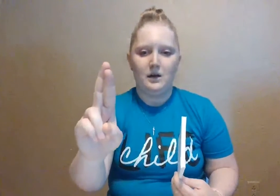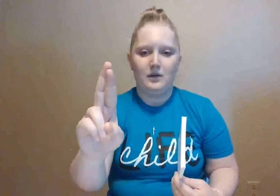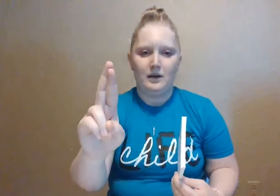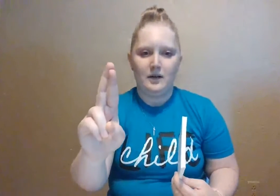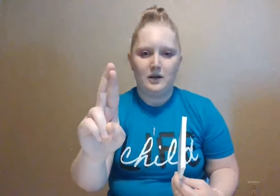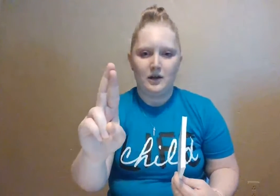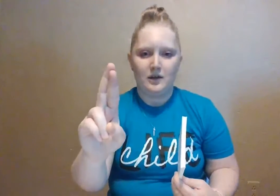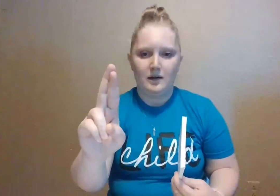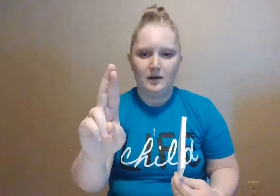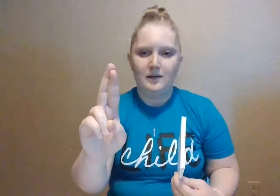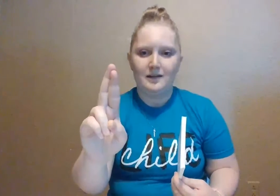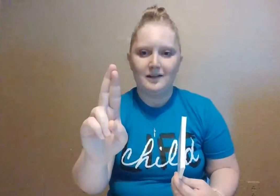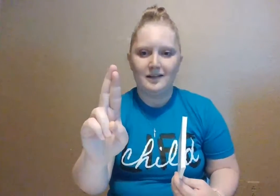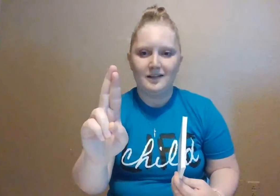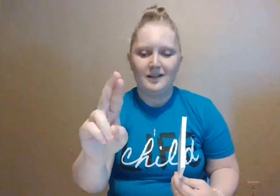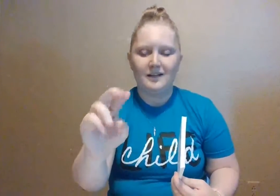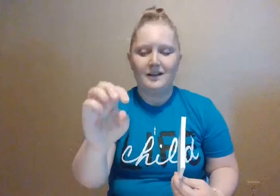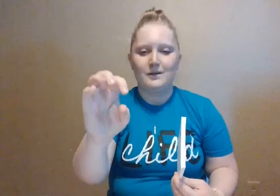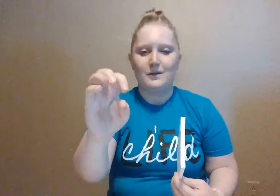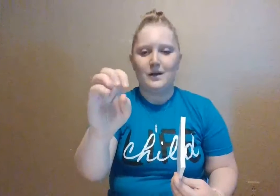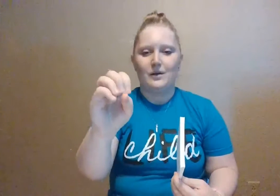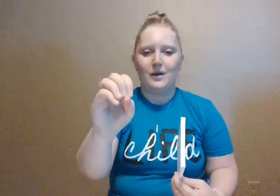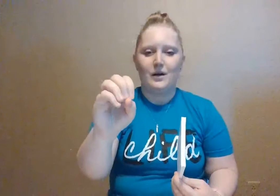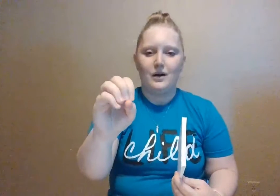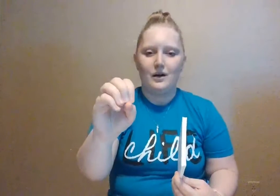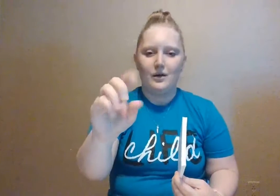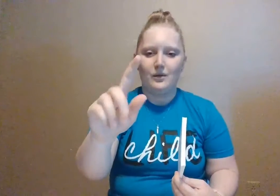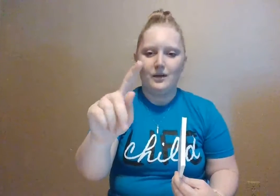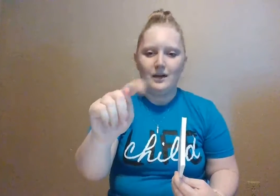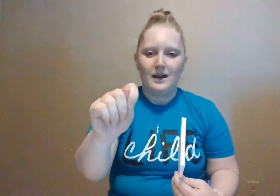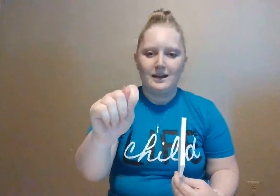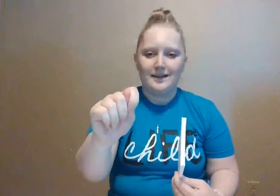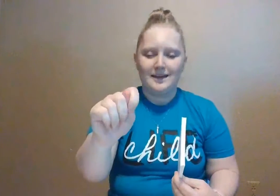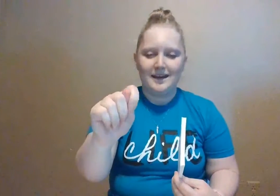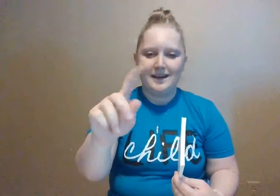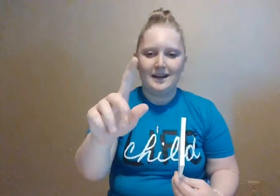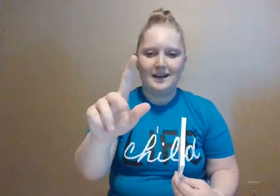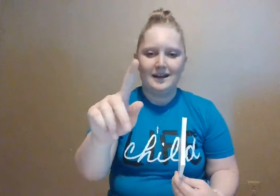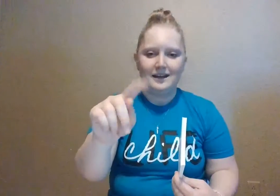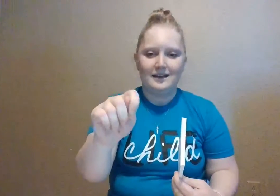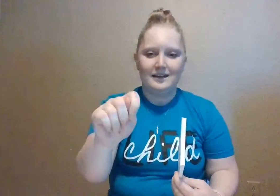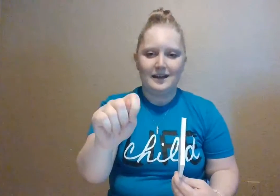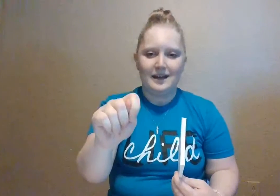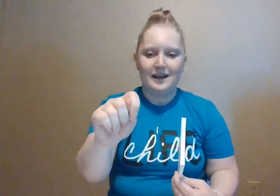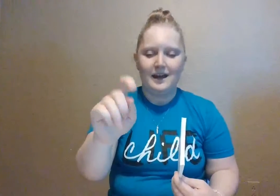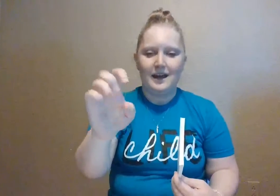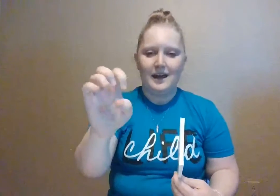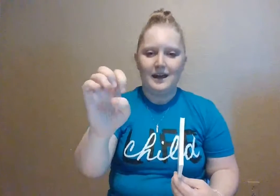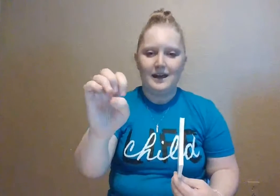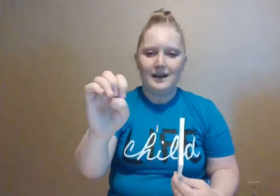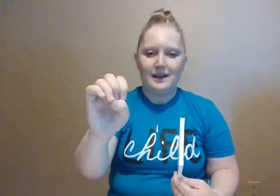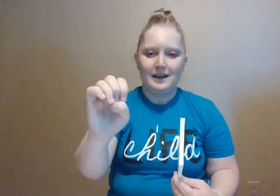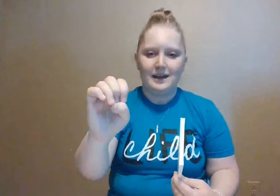around each other. So let's review. O, T, T,